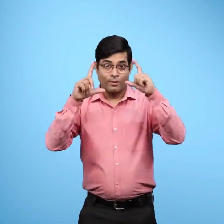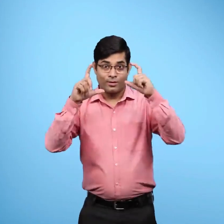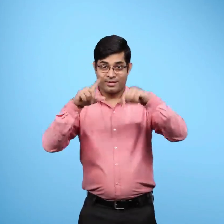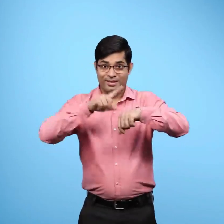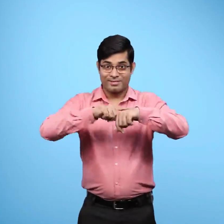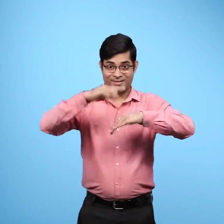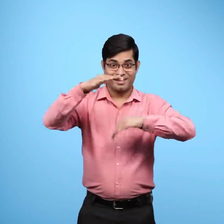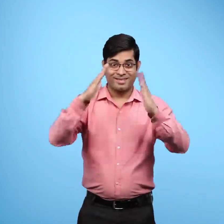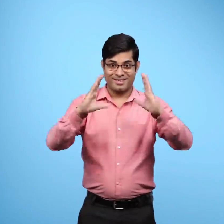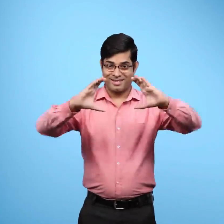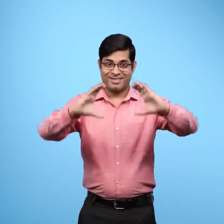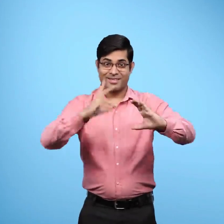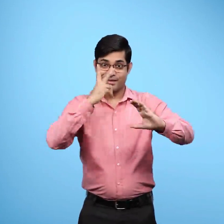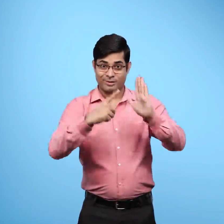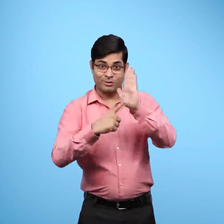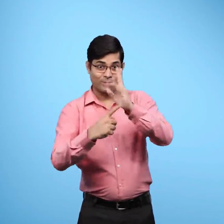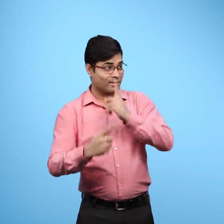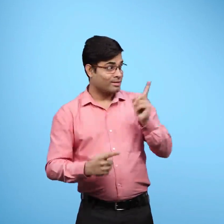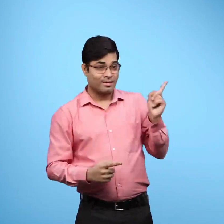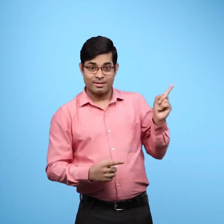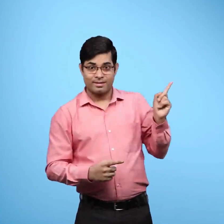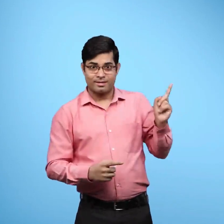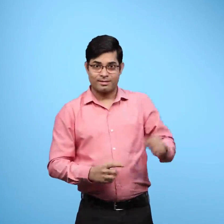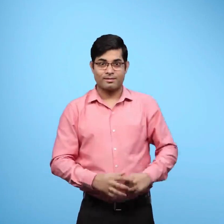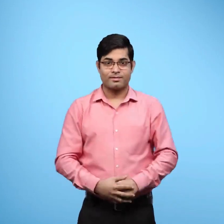Picture 1 shows a table clock